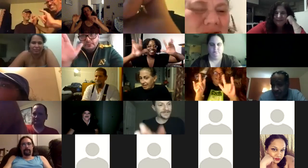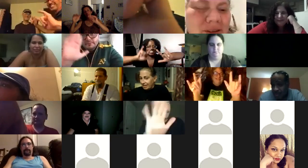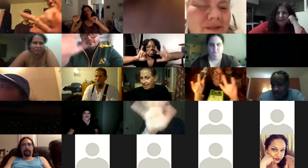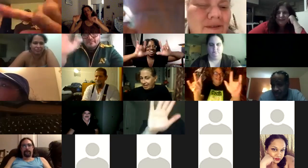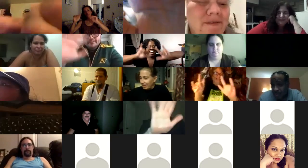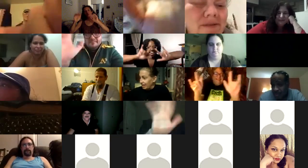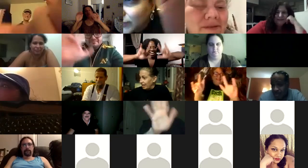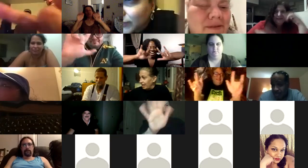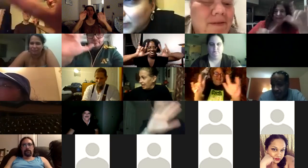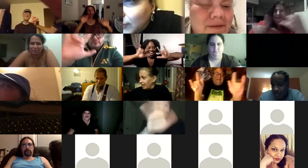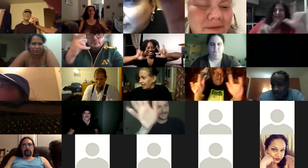love.